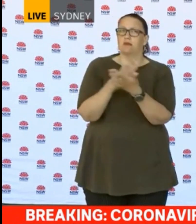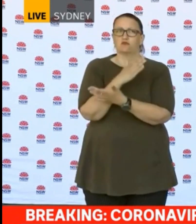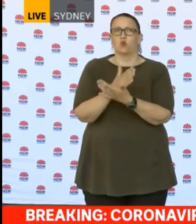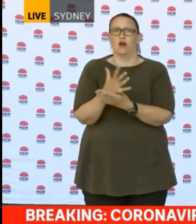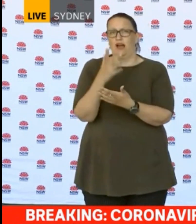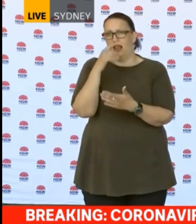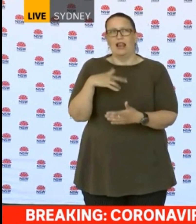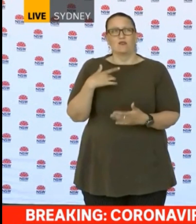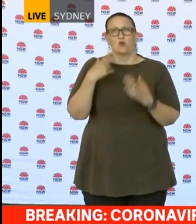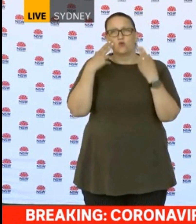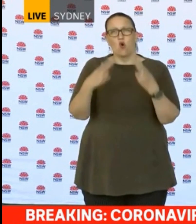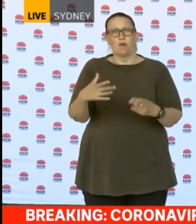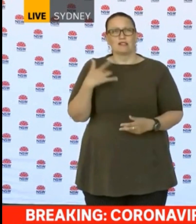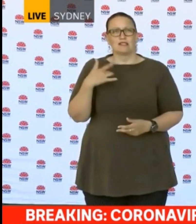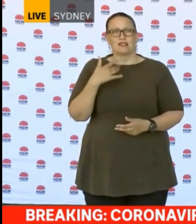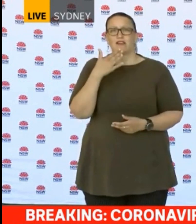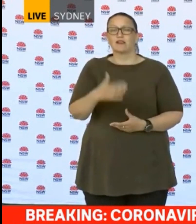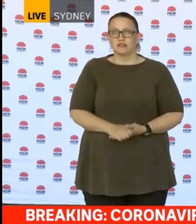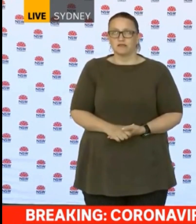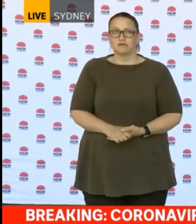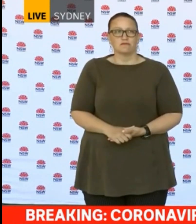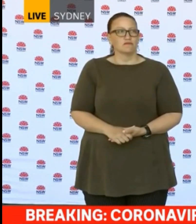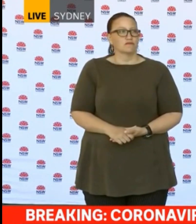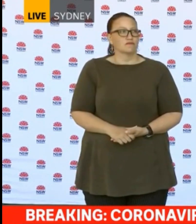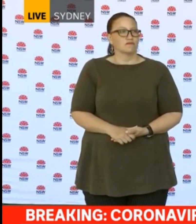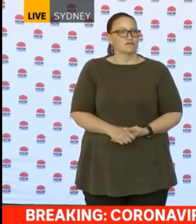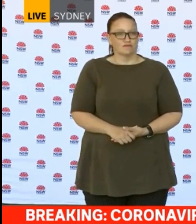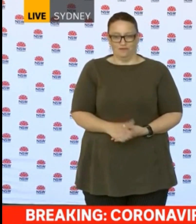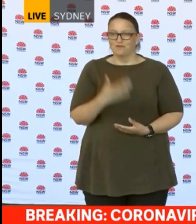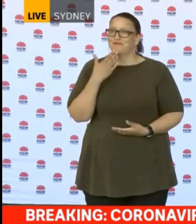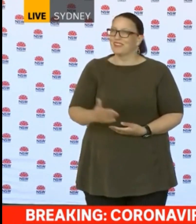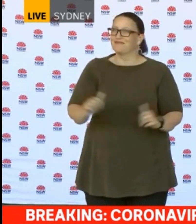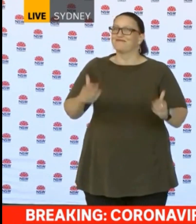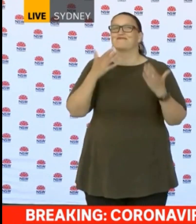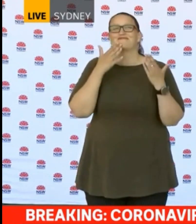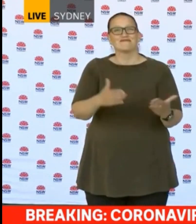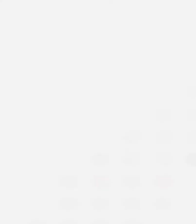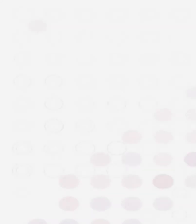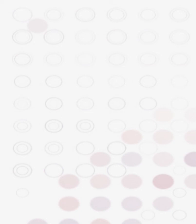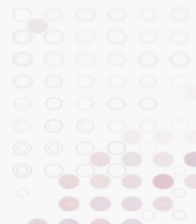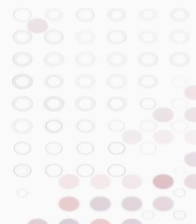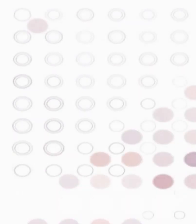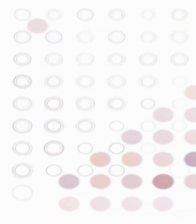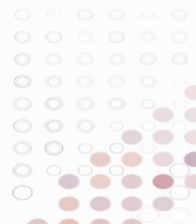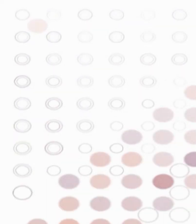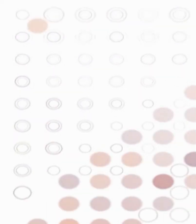live a normal existence as possible during COVID. Last one, thanks. Okay, thanks everyone. Okay, cool. Thanks everybody.